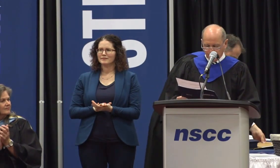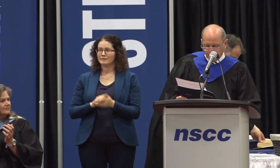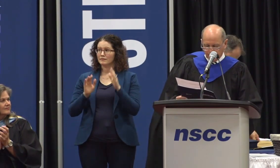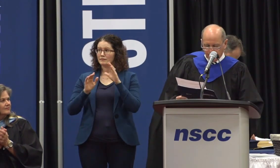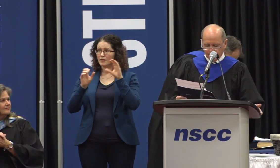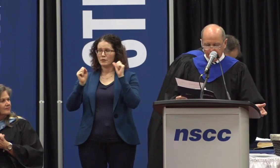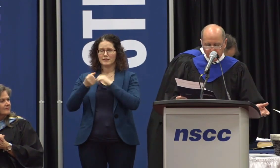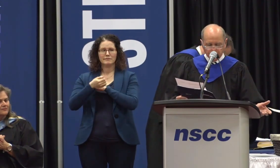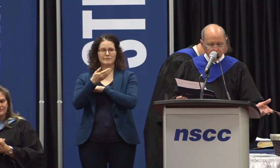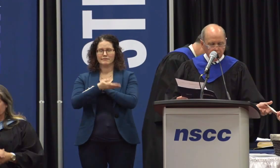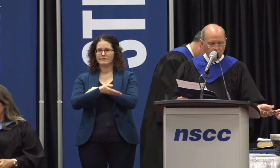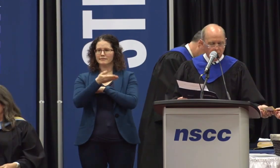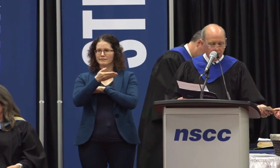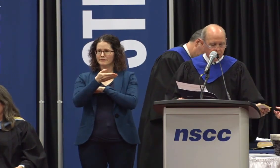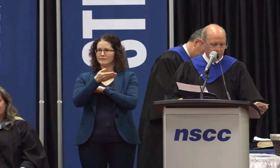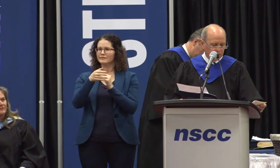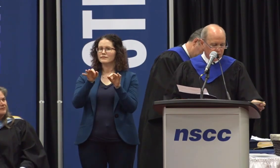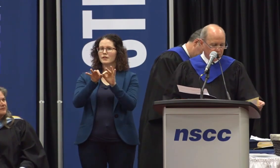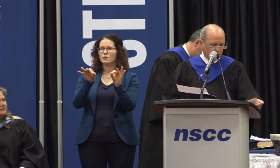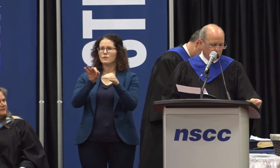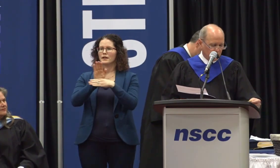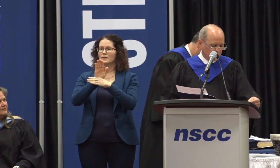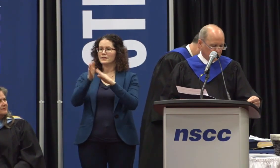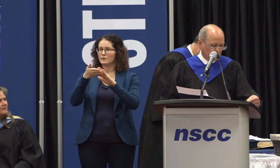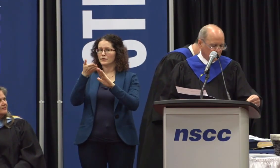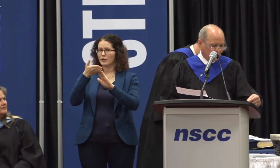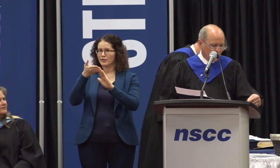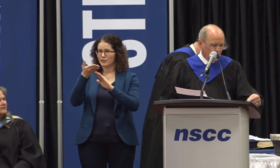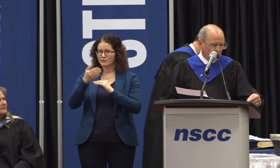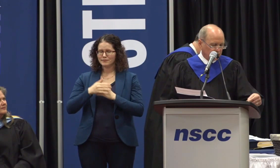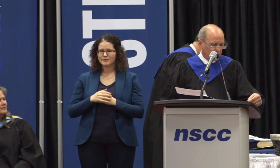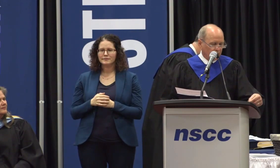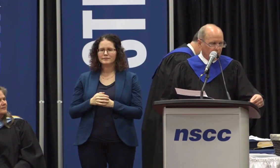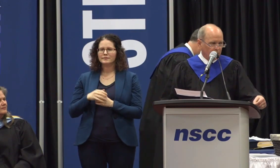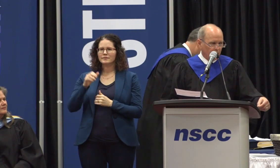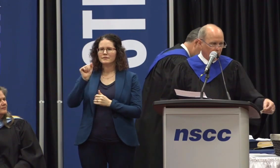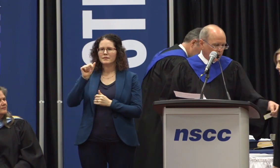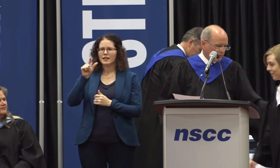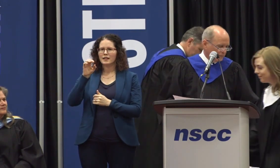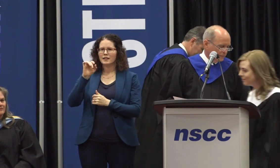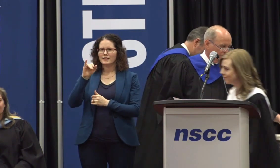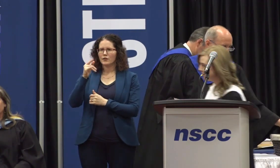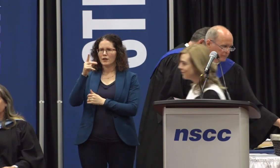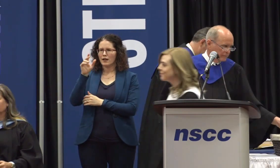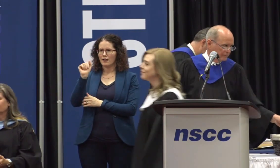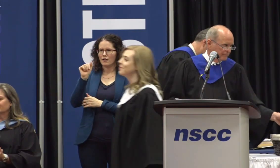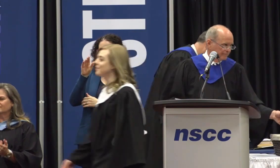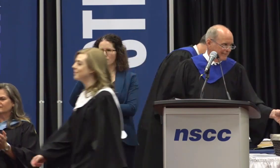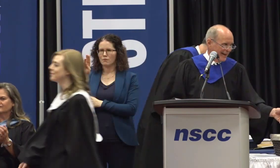Mr. President, the candidates for the diploma in business administration. Alexandria Braun.